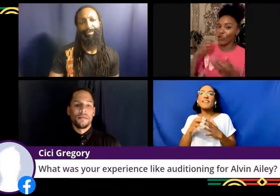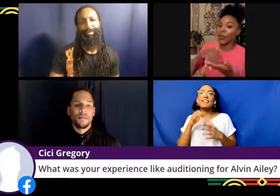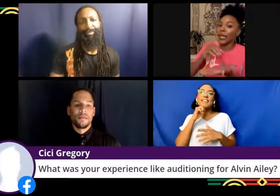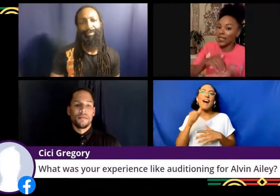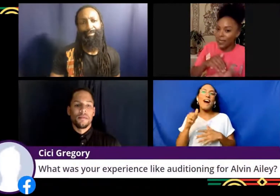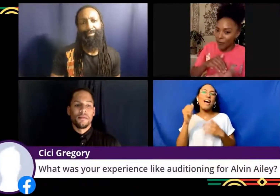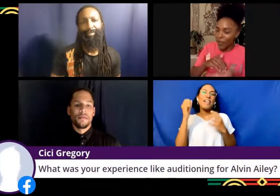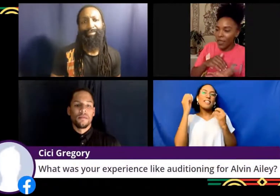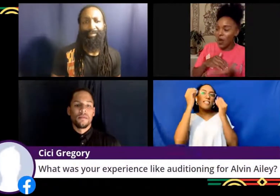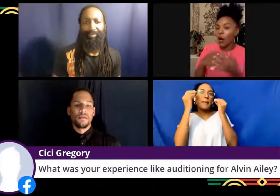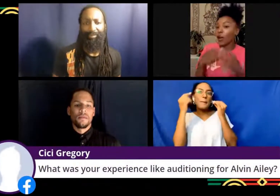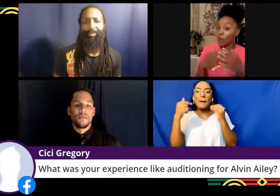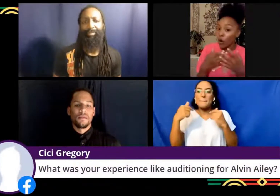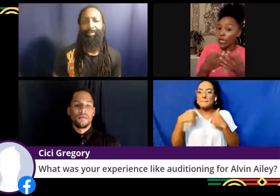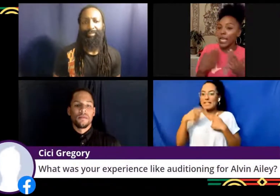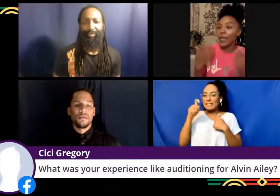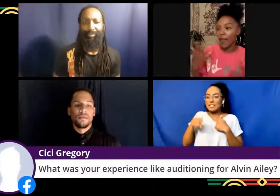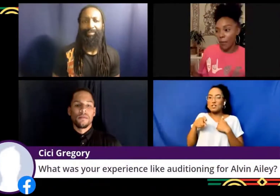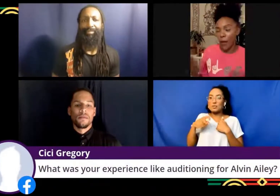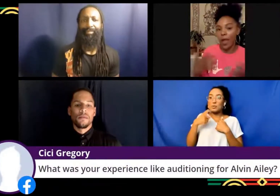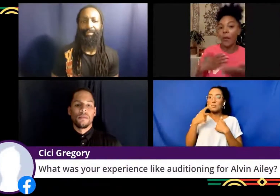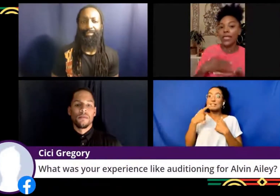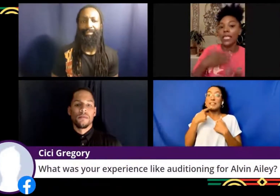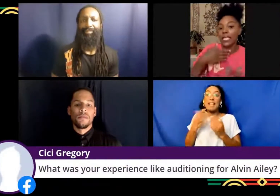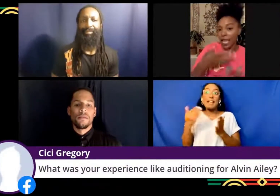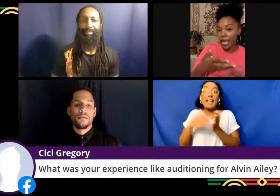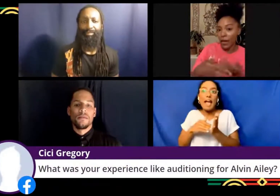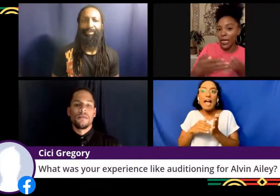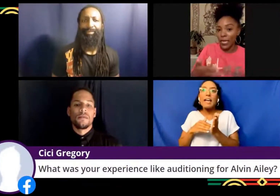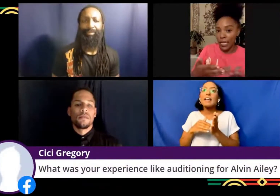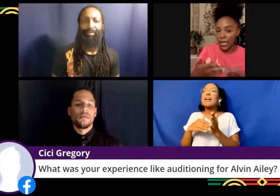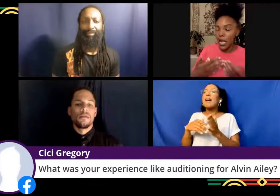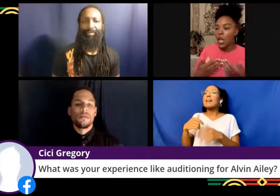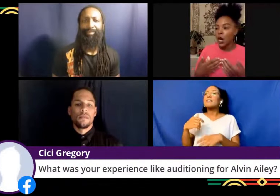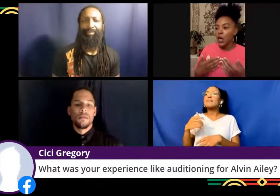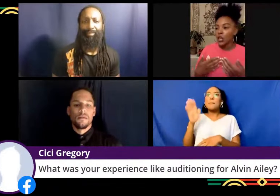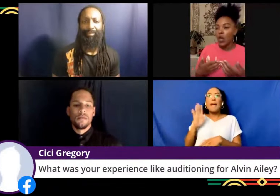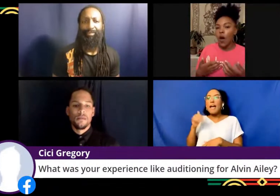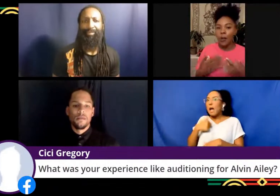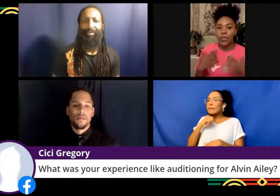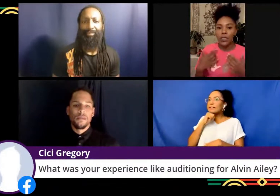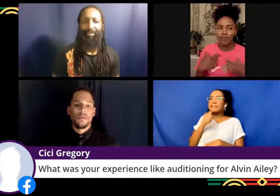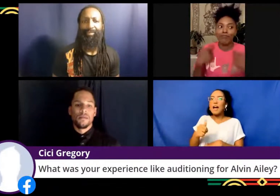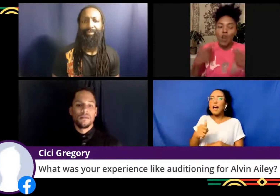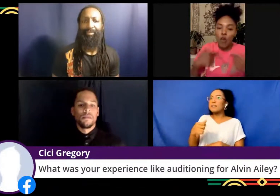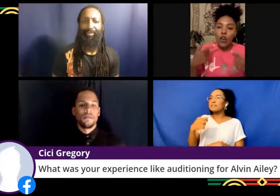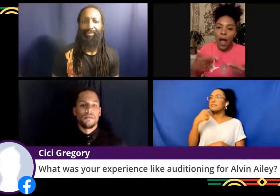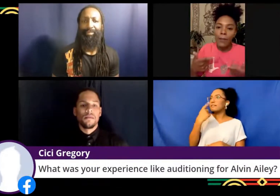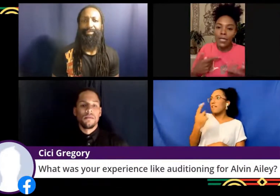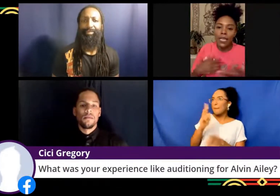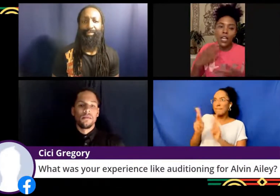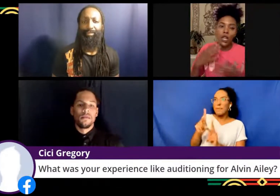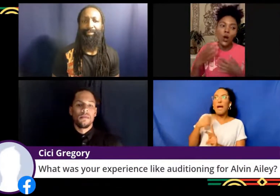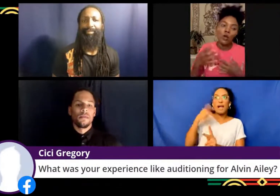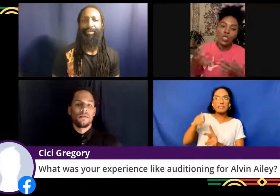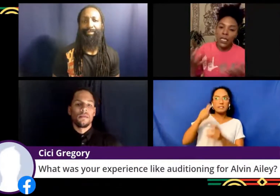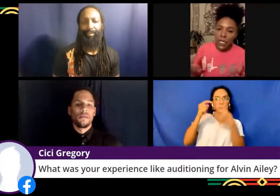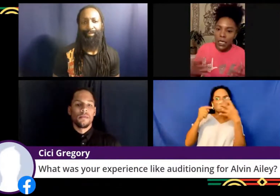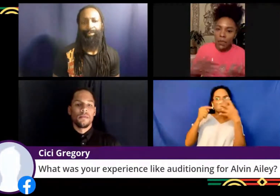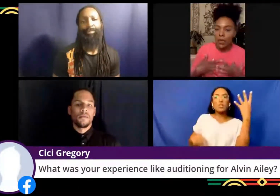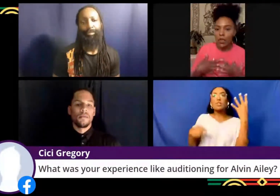needing to repeat something, or of course at that point I wasn't saying what I needed, so I was overcompensating a